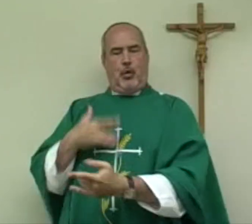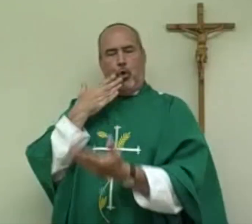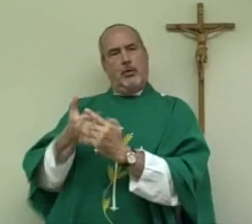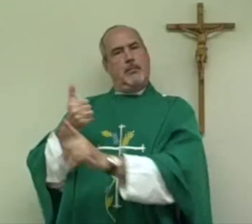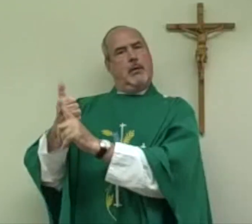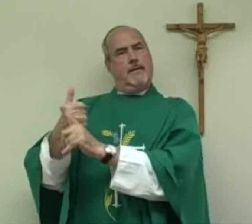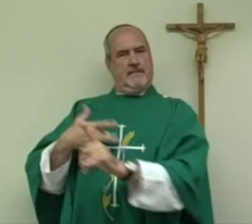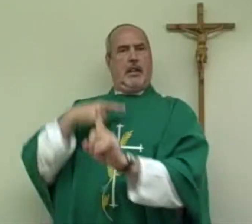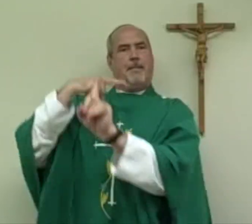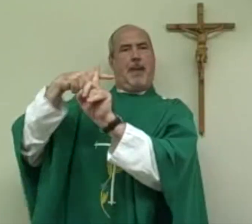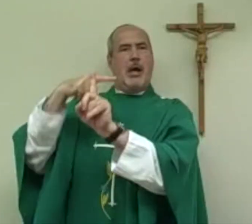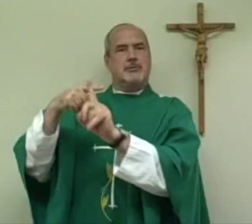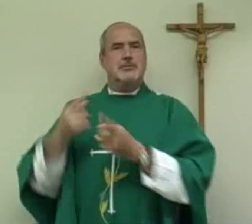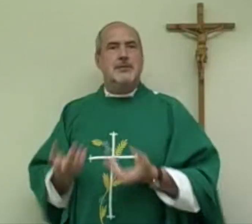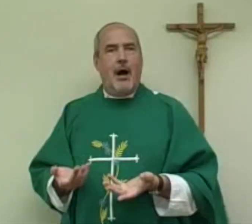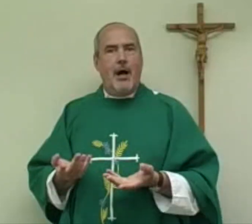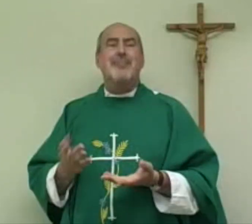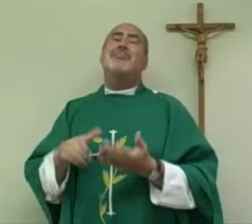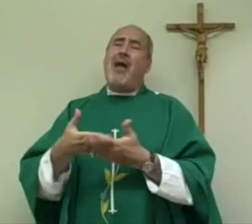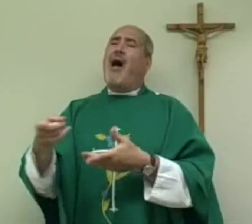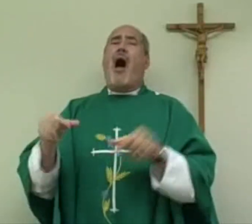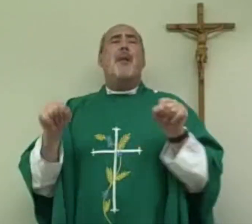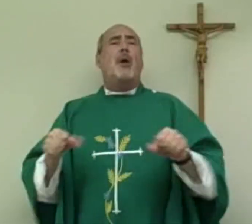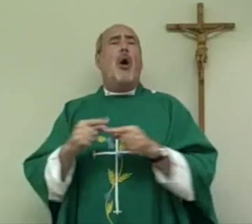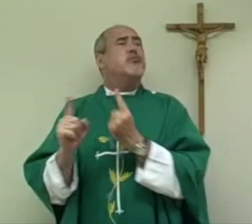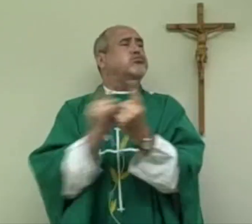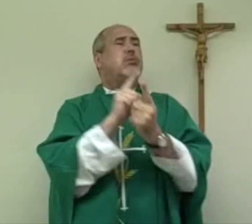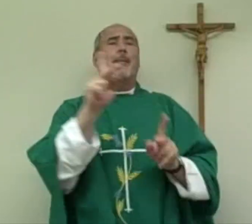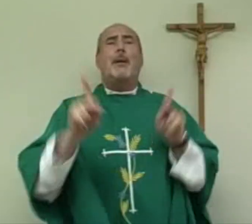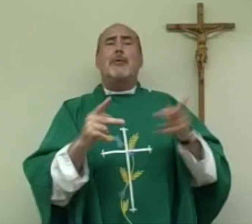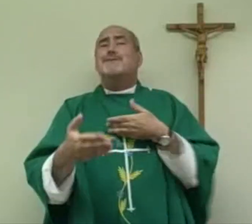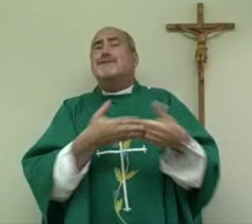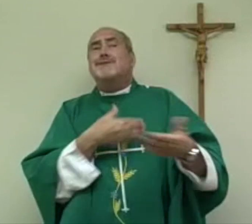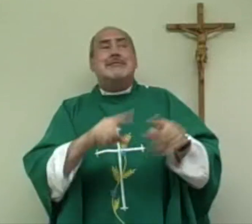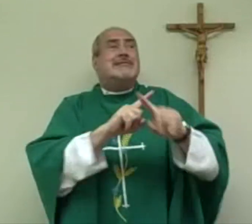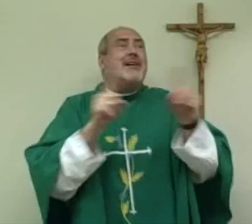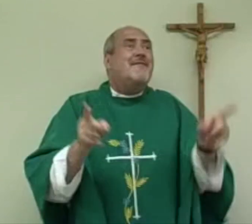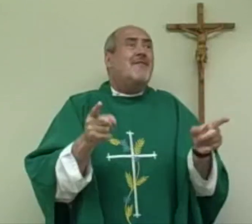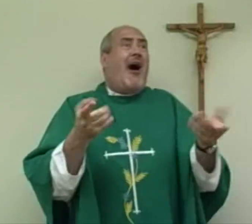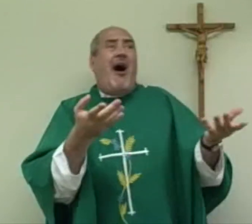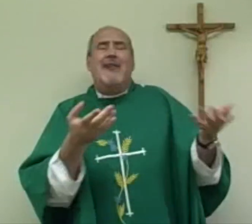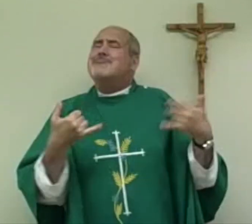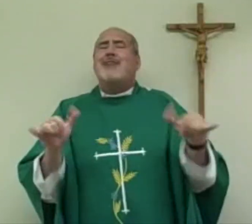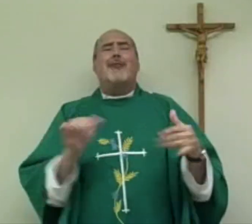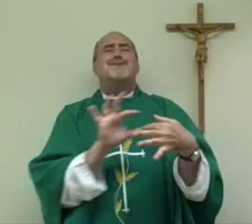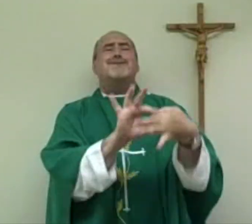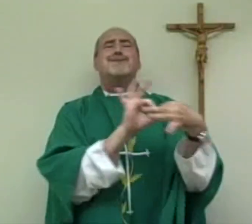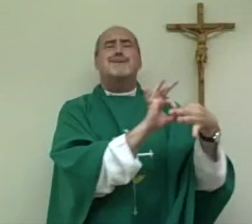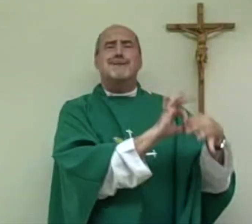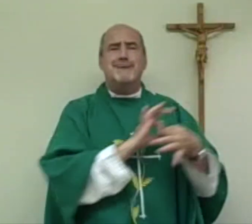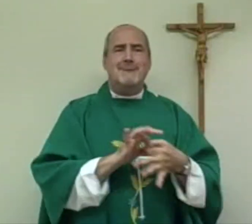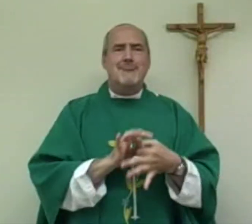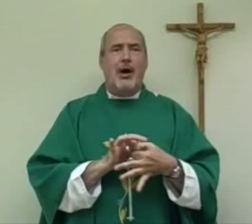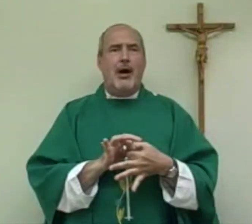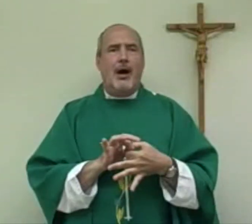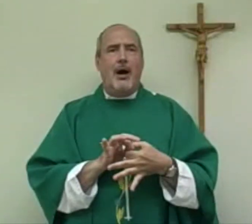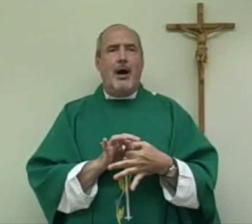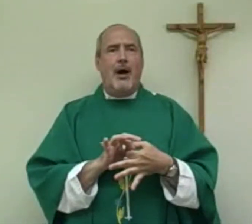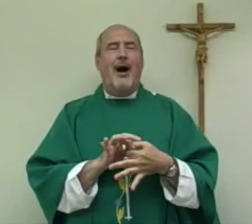a strong sense of self-love, positive self-esteem, and they're able to mingle with just about anybody in just about